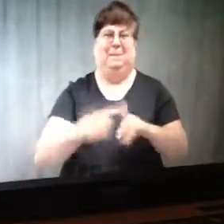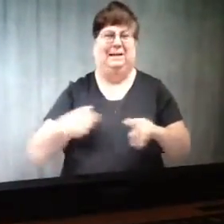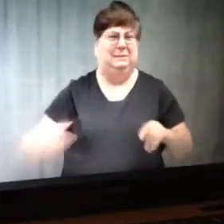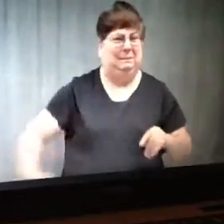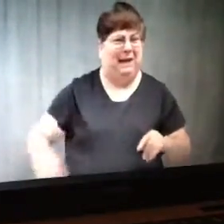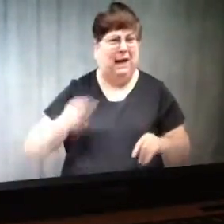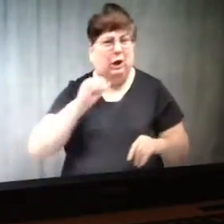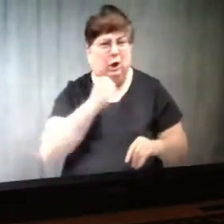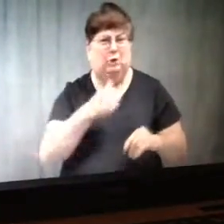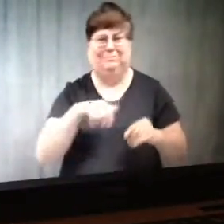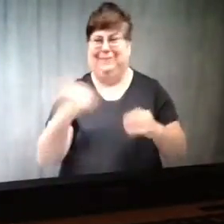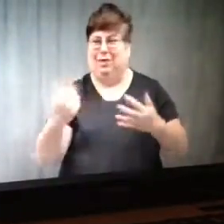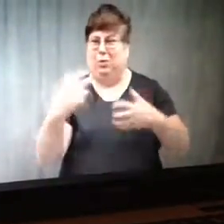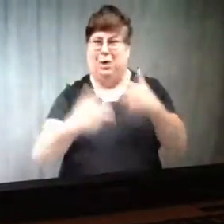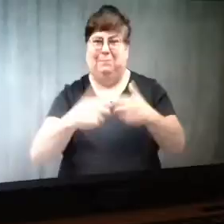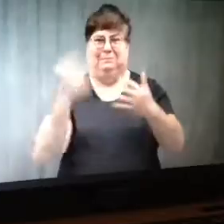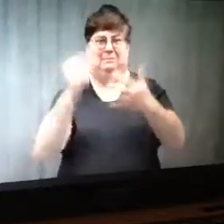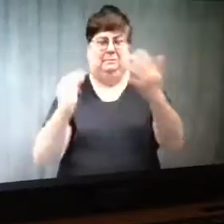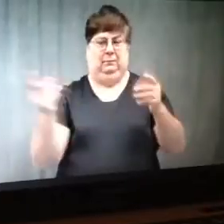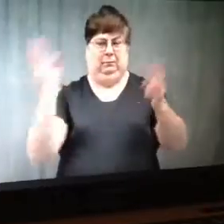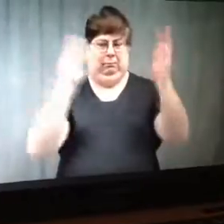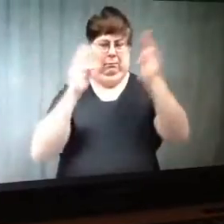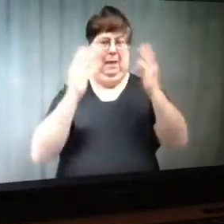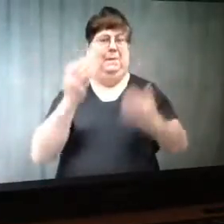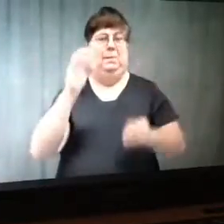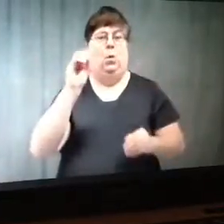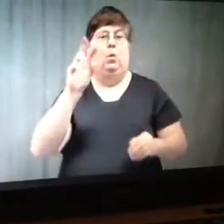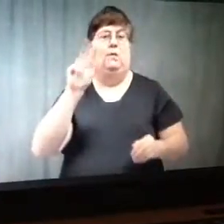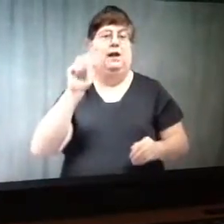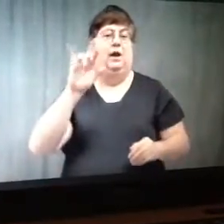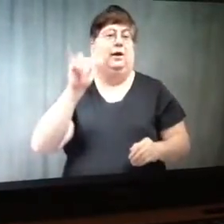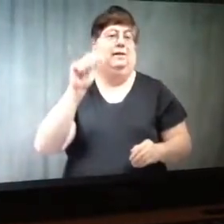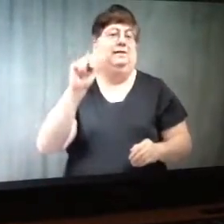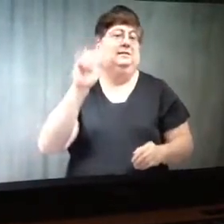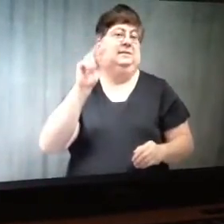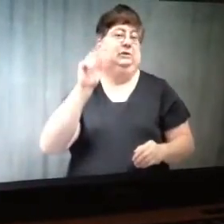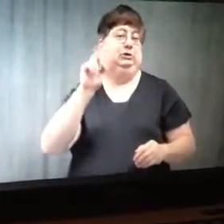bigger, just not, my back was hurting, just all these symptoms were not normal.